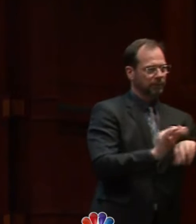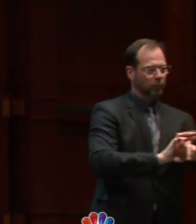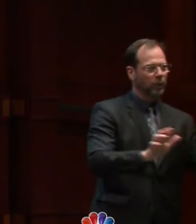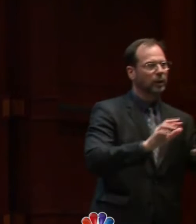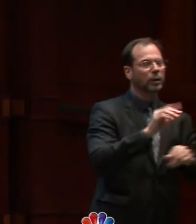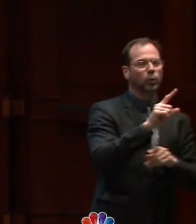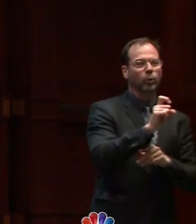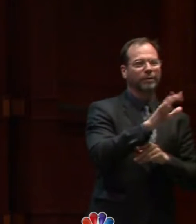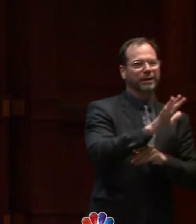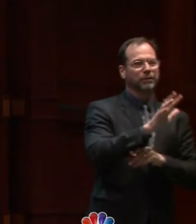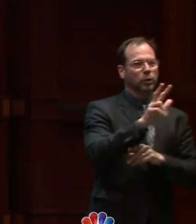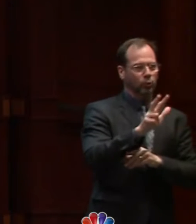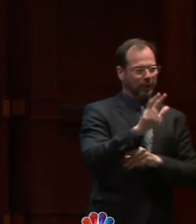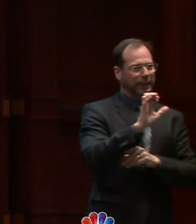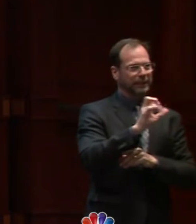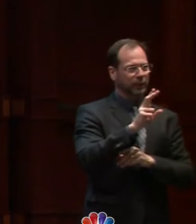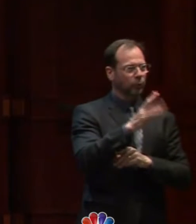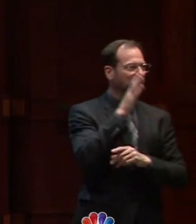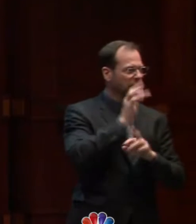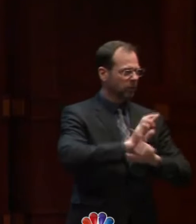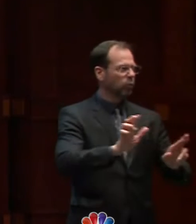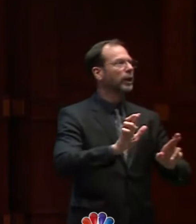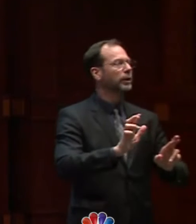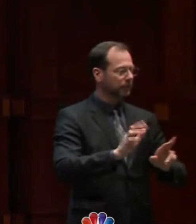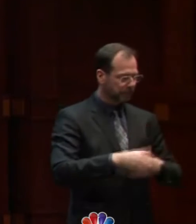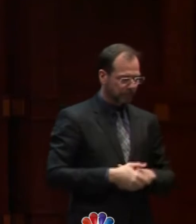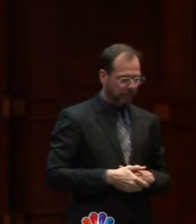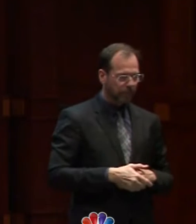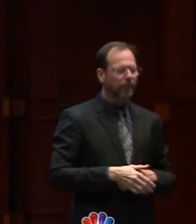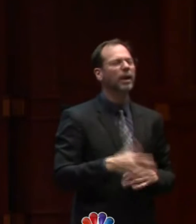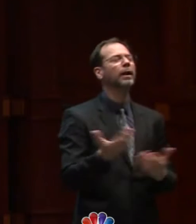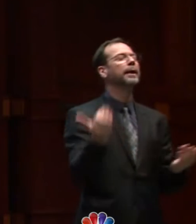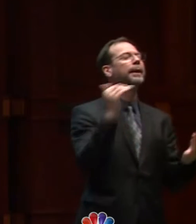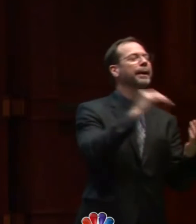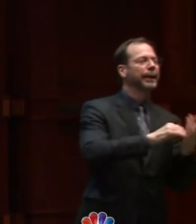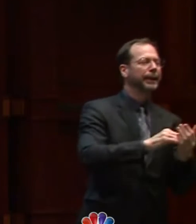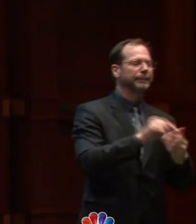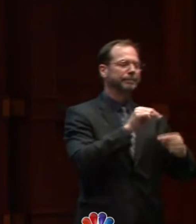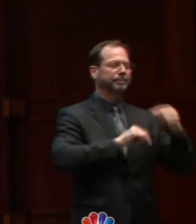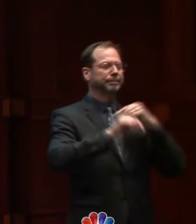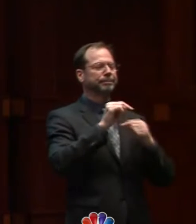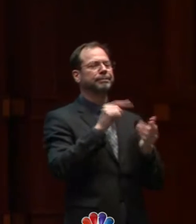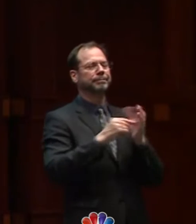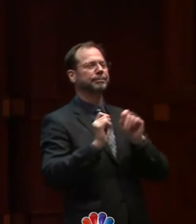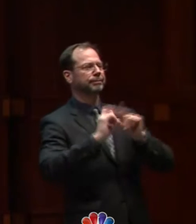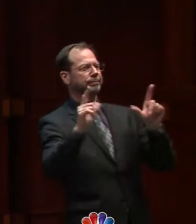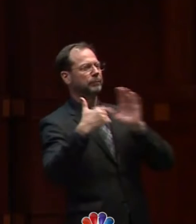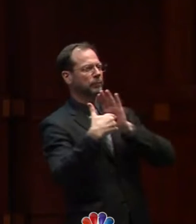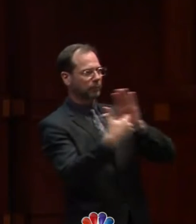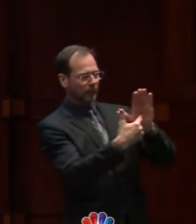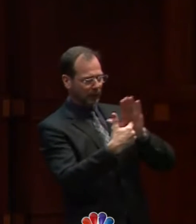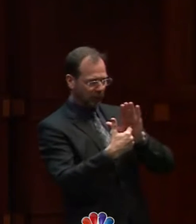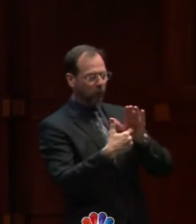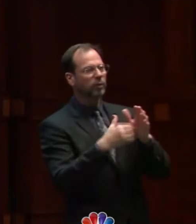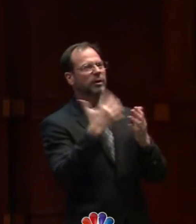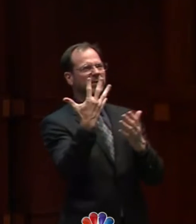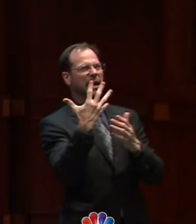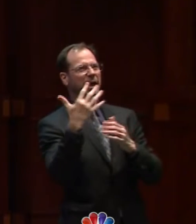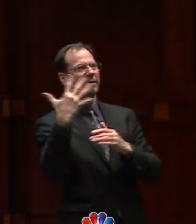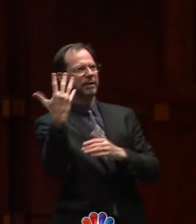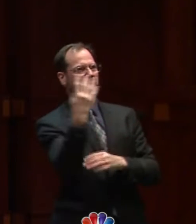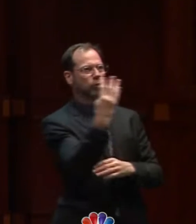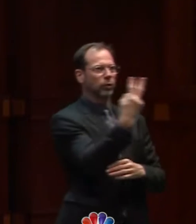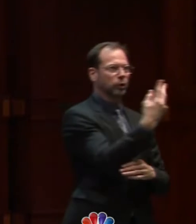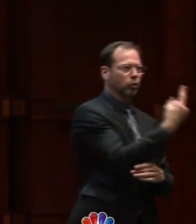with 153 ICU beds. So let me just come back to the slide that I was showing the different categories in and just